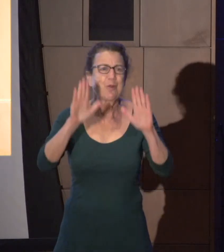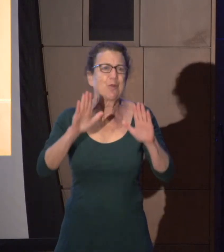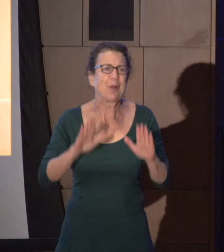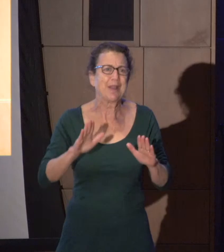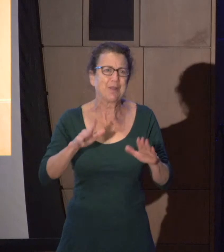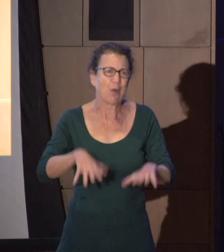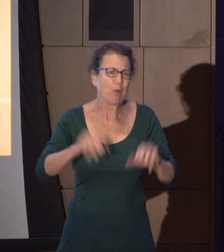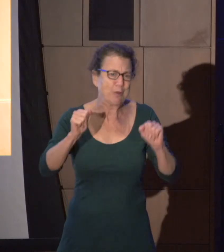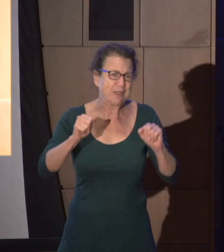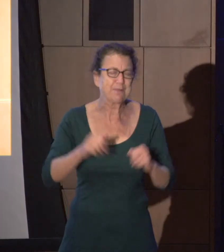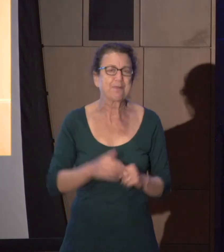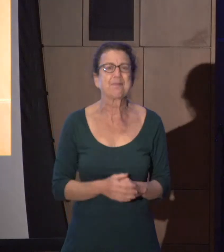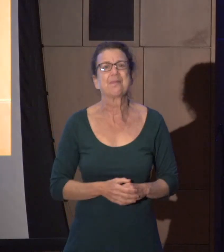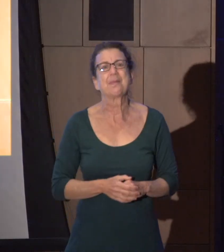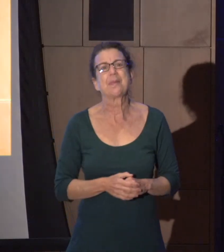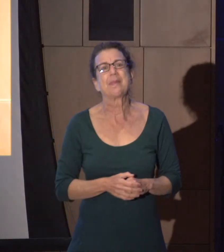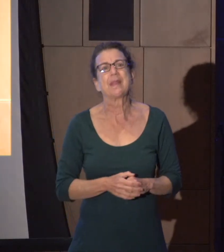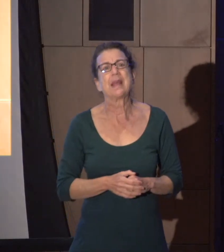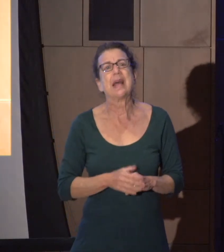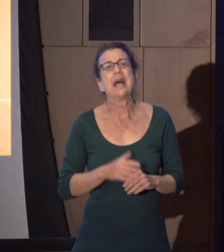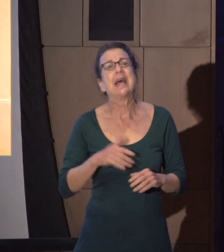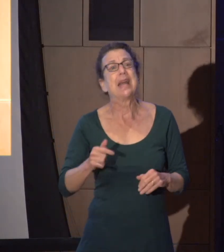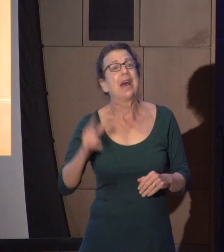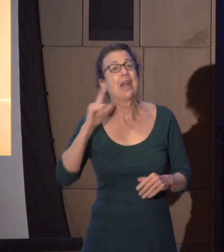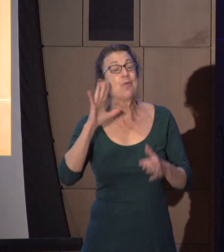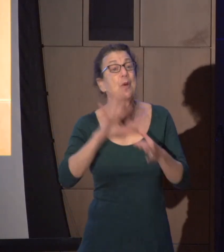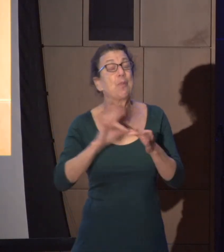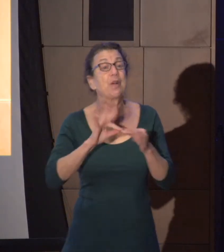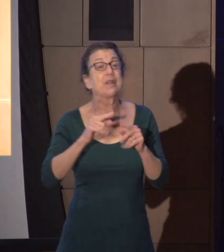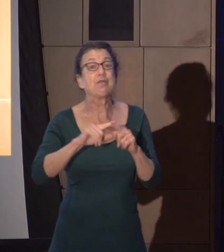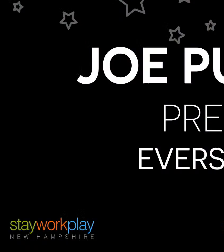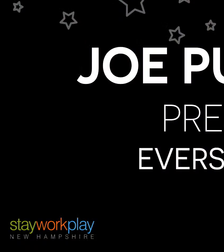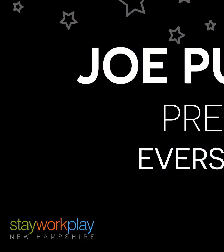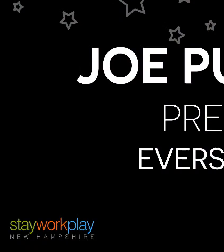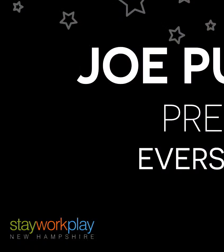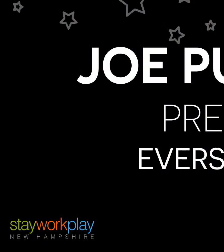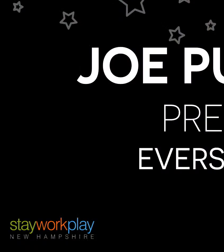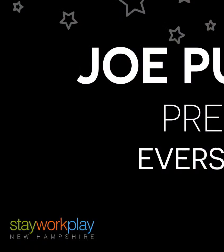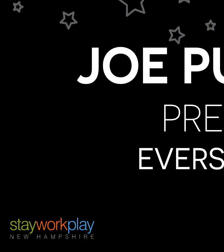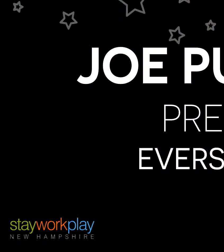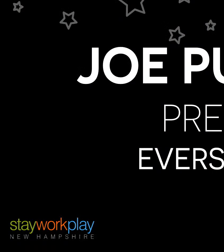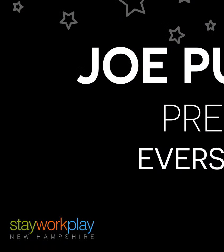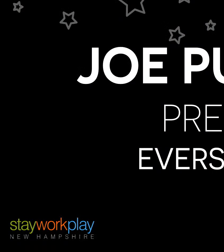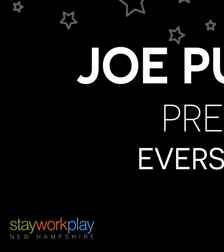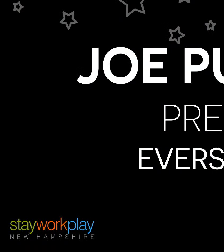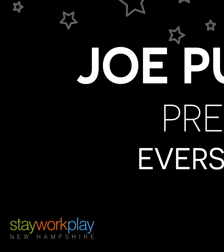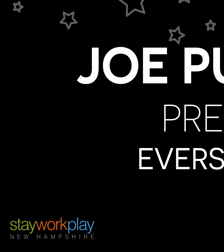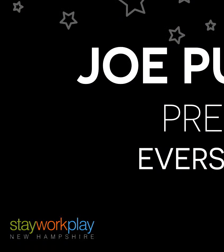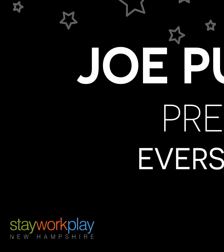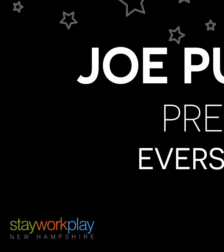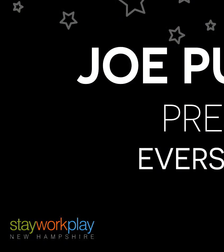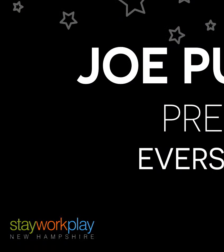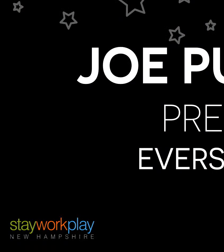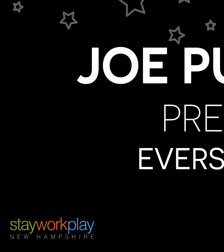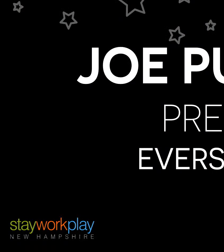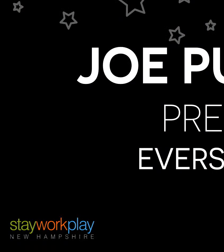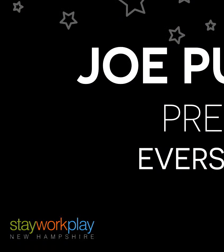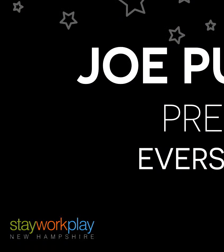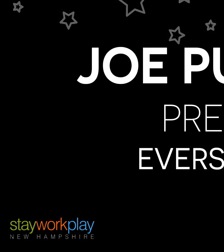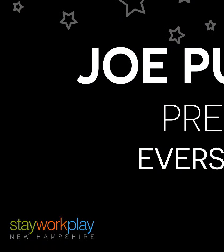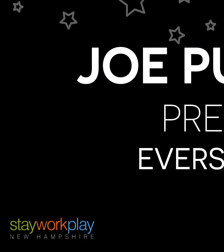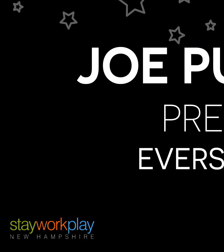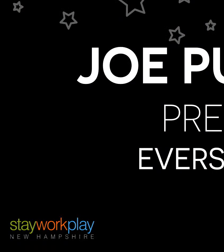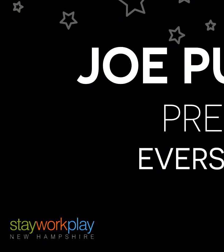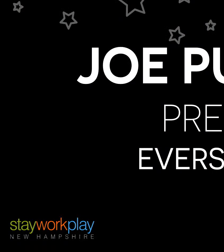that you are. We will now hear remarks from Joe Purrington, the president of Eversource, New Hampshire, our lead Evening